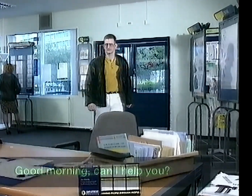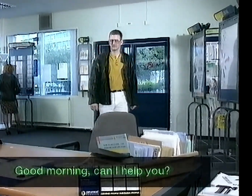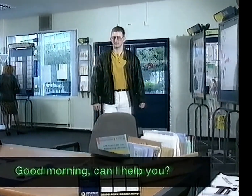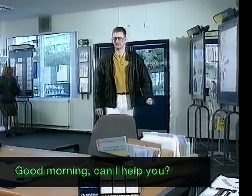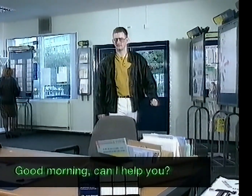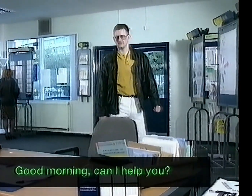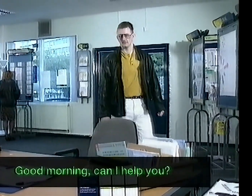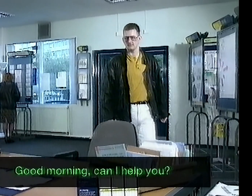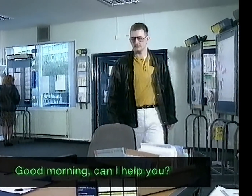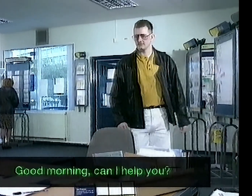morning.